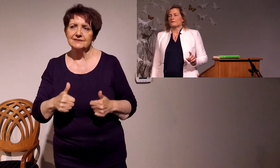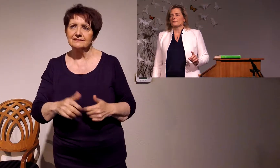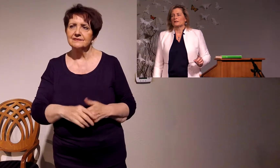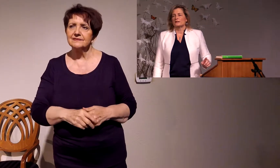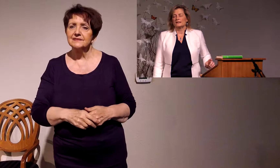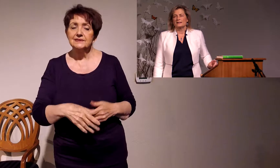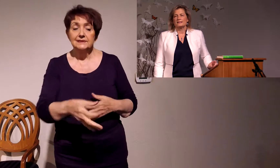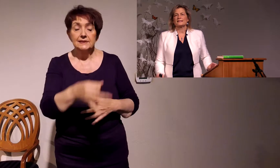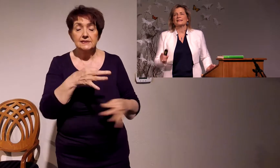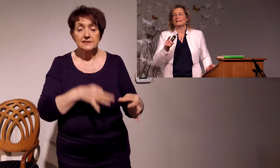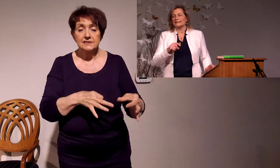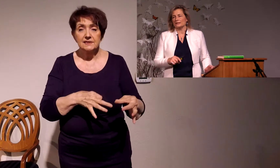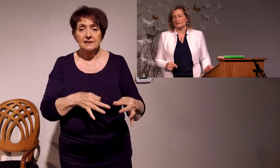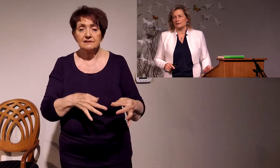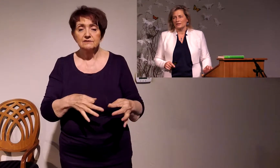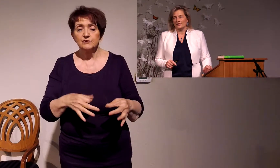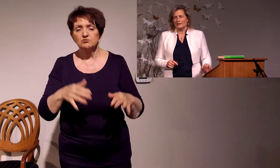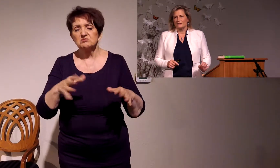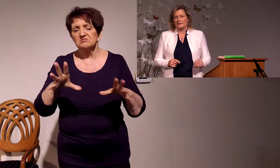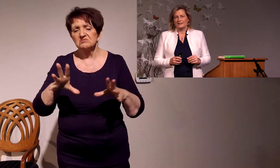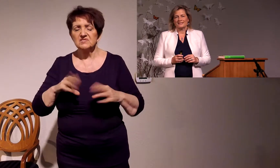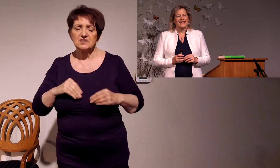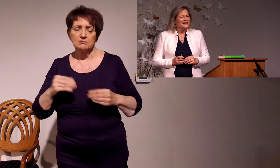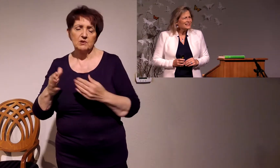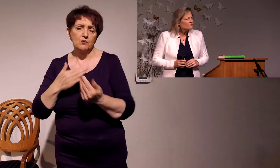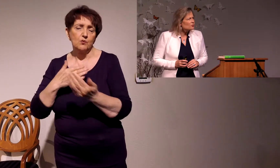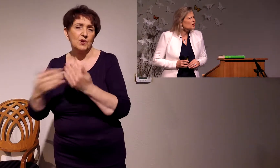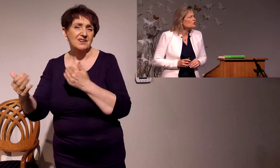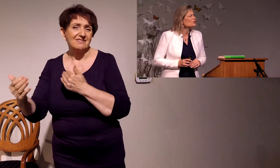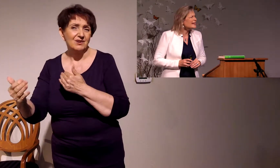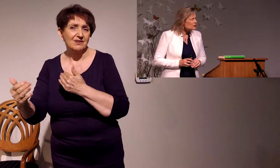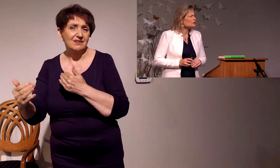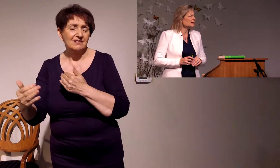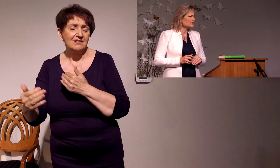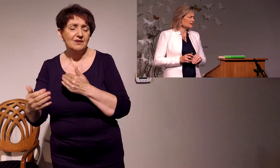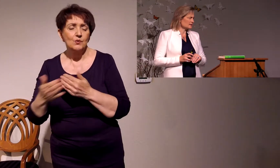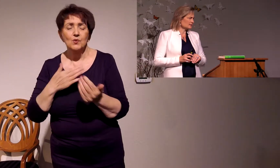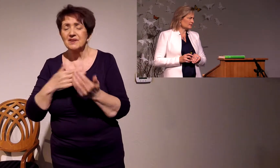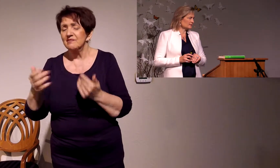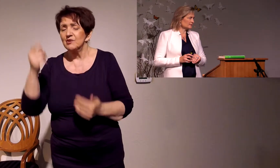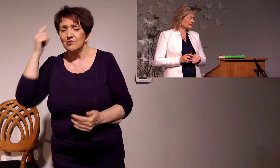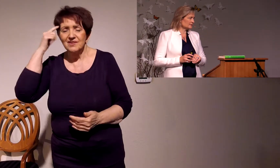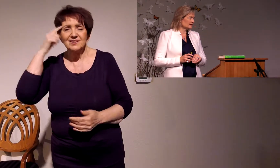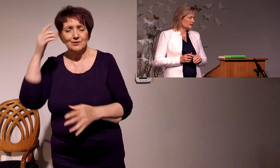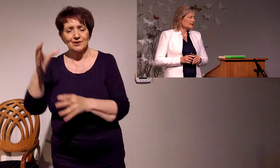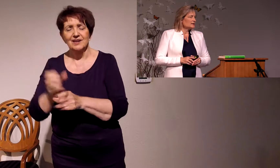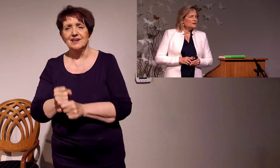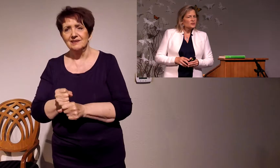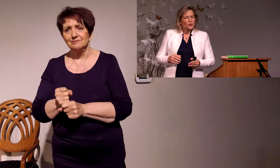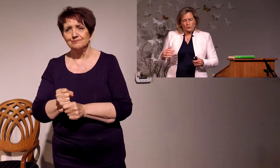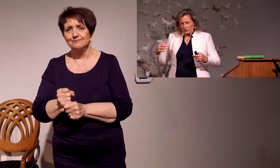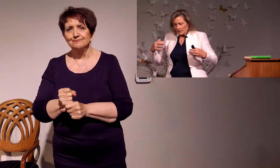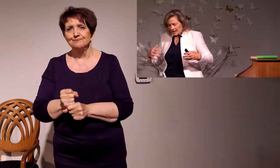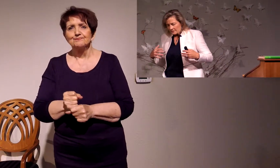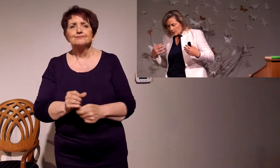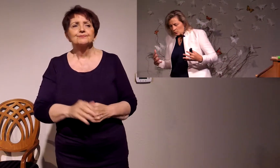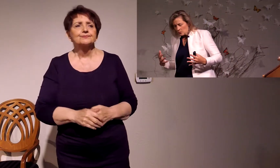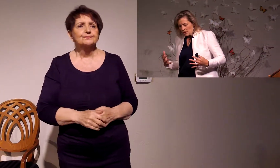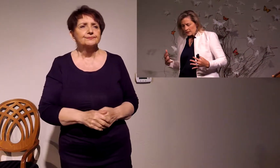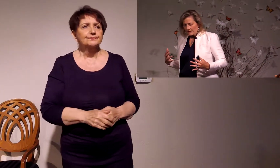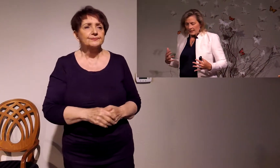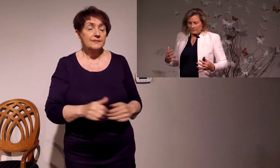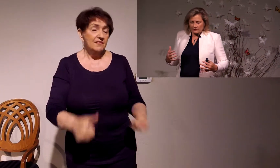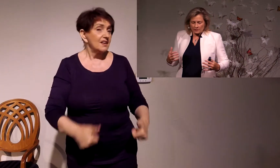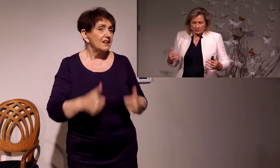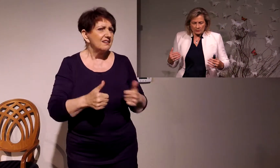instead of settling for what you think you can get. So the life that we